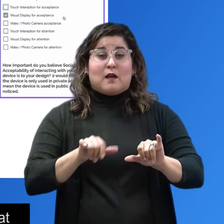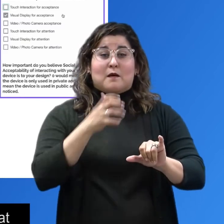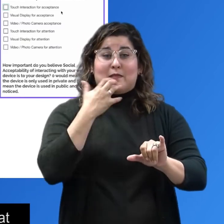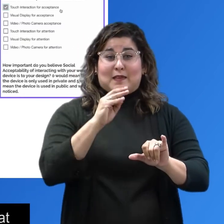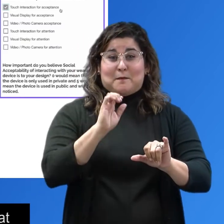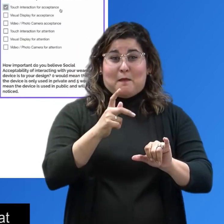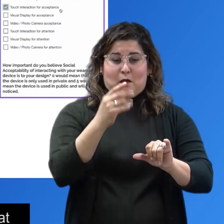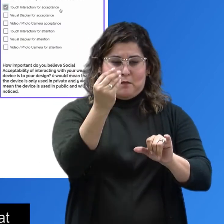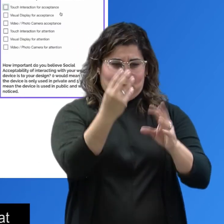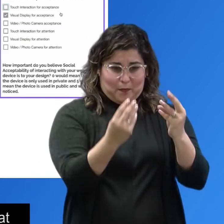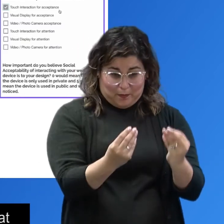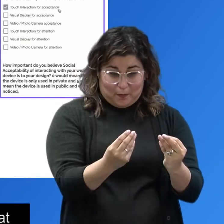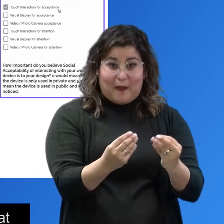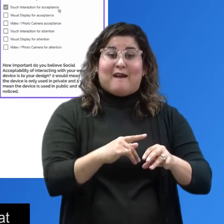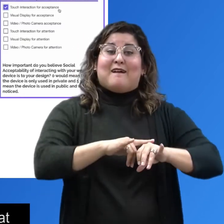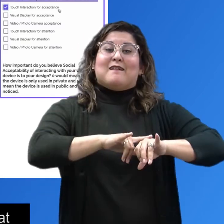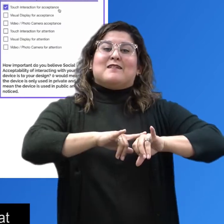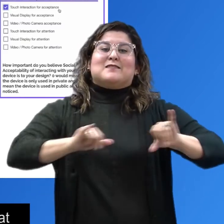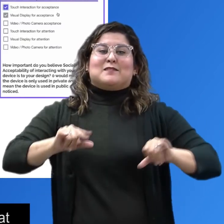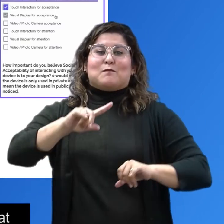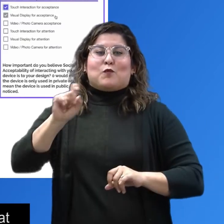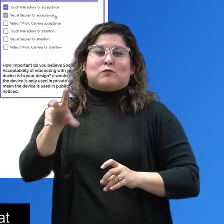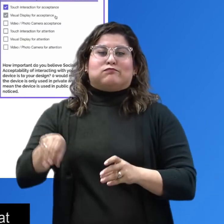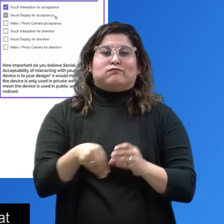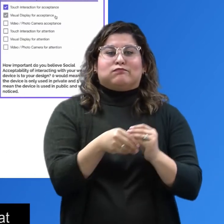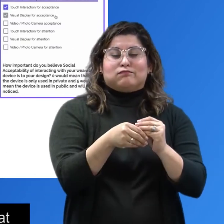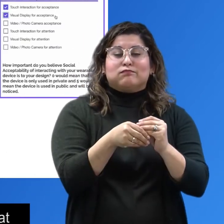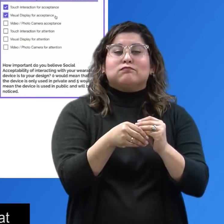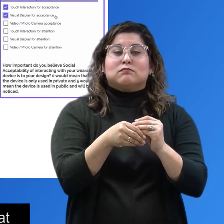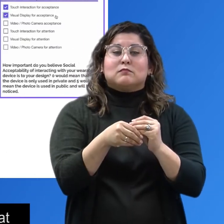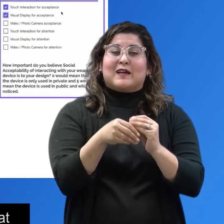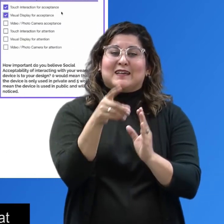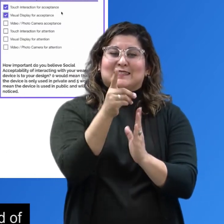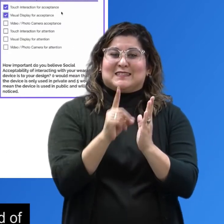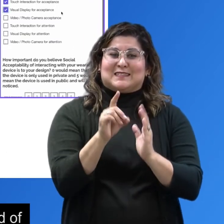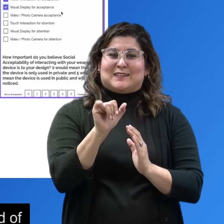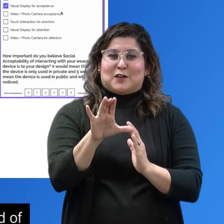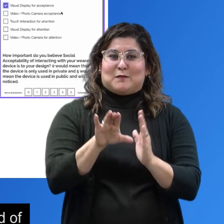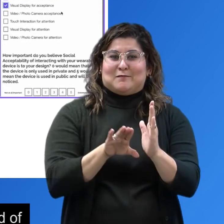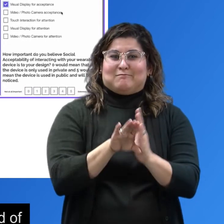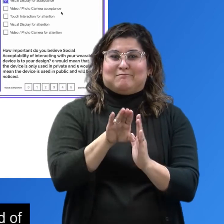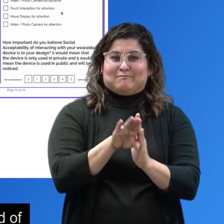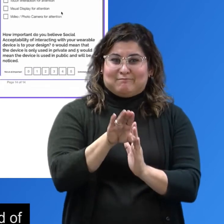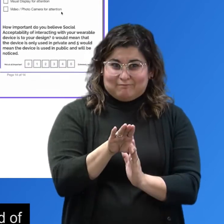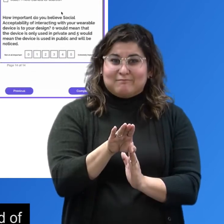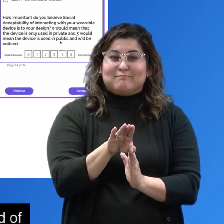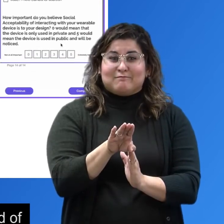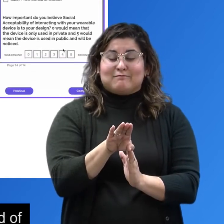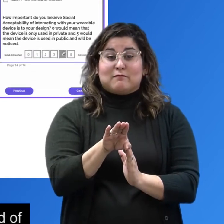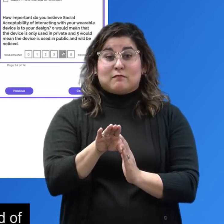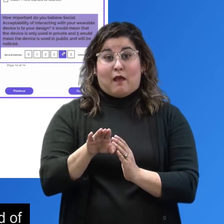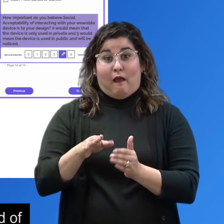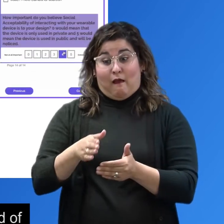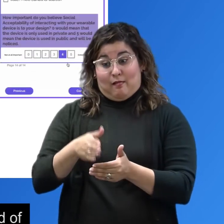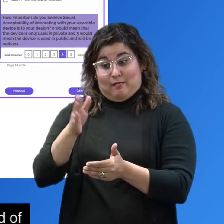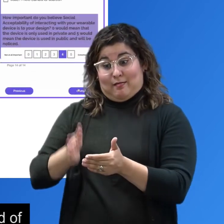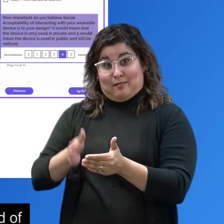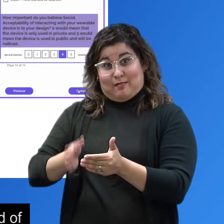this heat map, questions are being stored and a design document is being built that will be emailed to